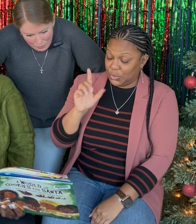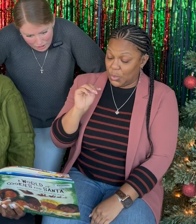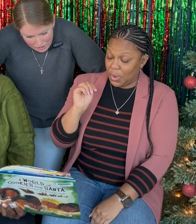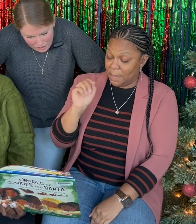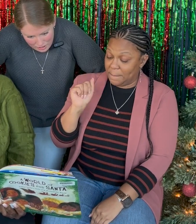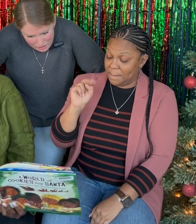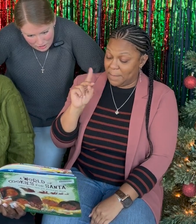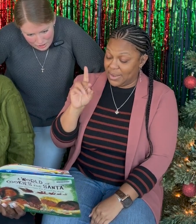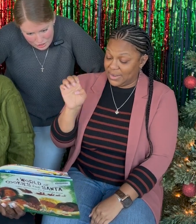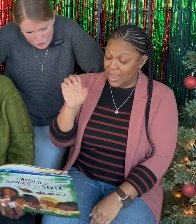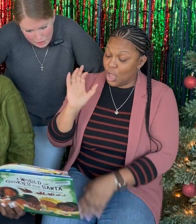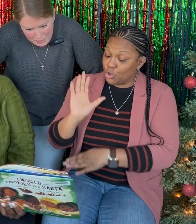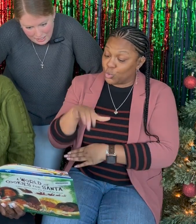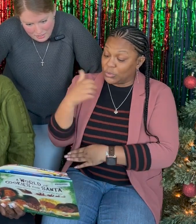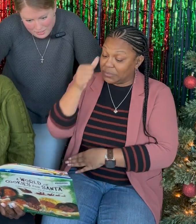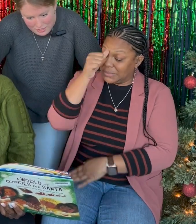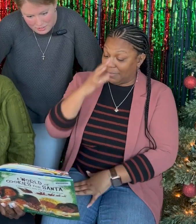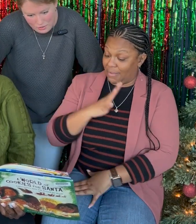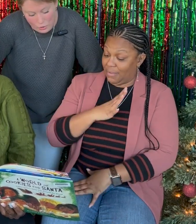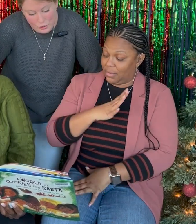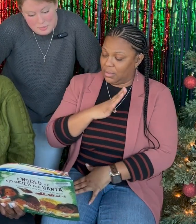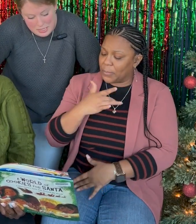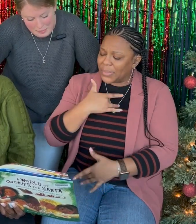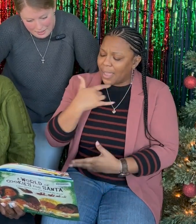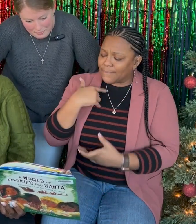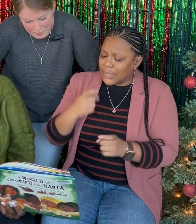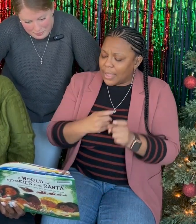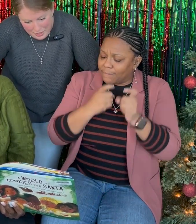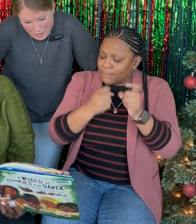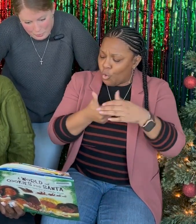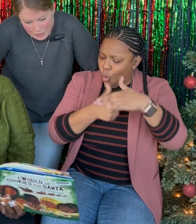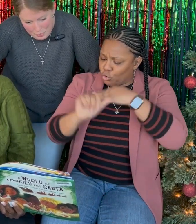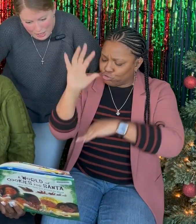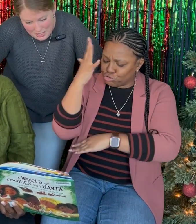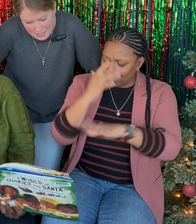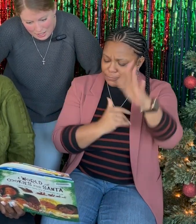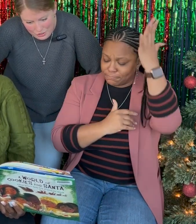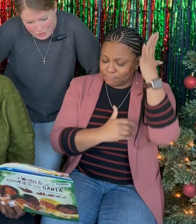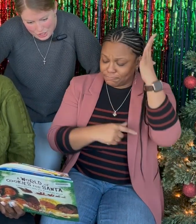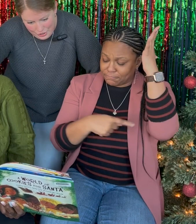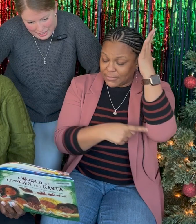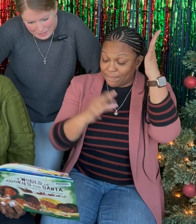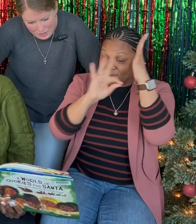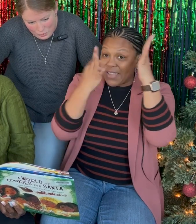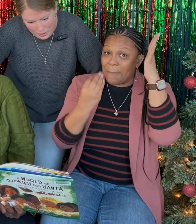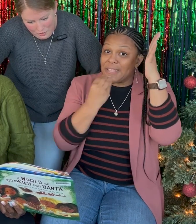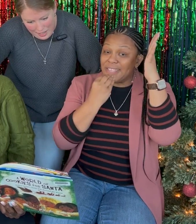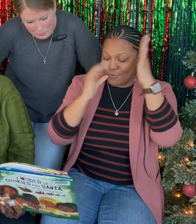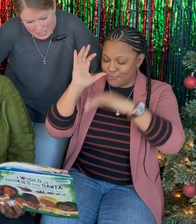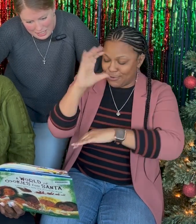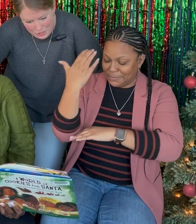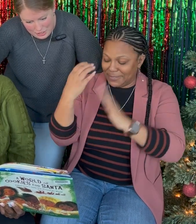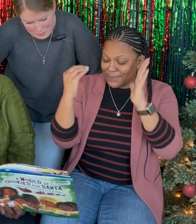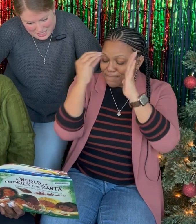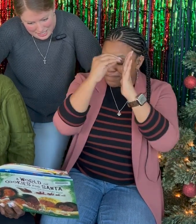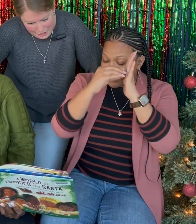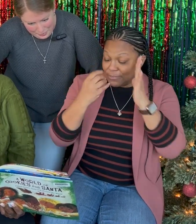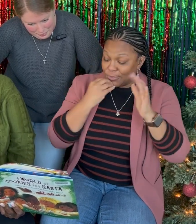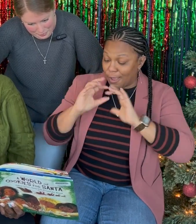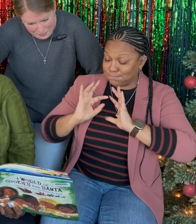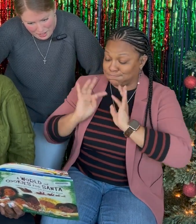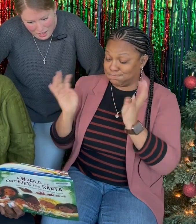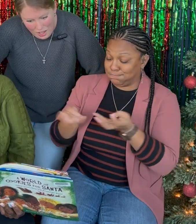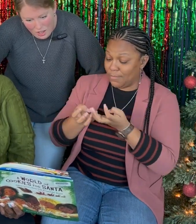In Denmark, Julemanade, or Christmas man, puts presents under the tree while the family eats Christmas